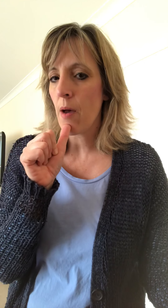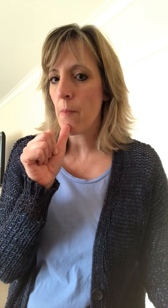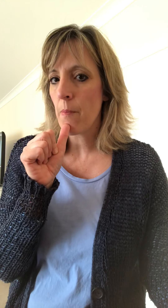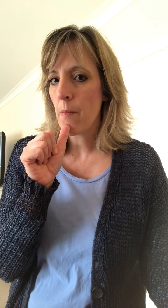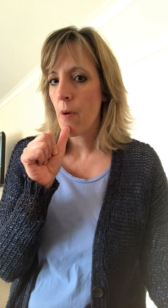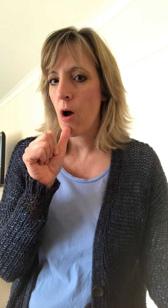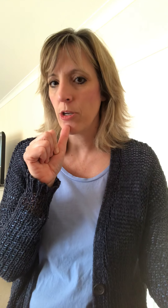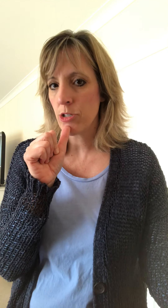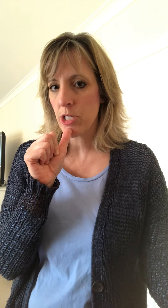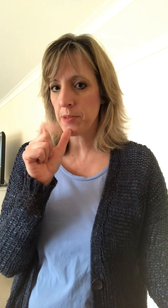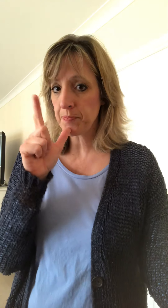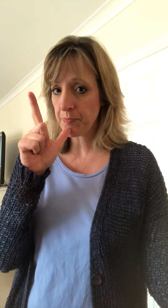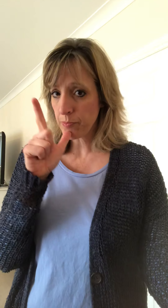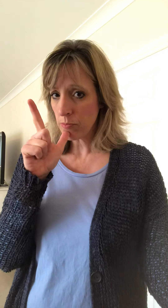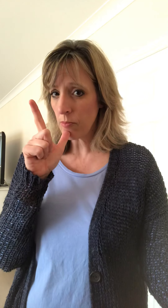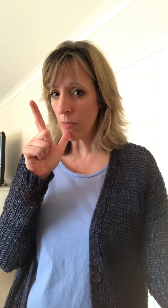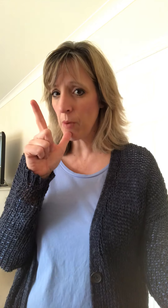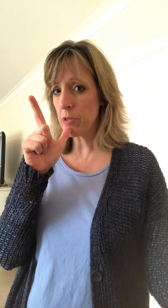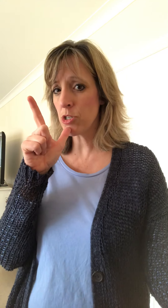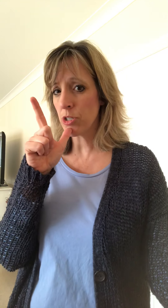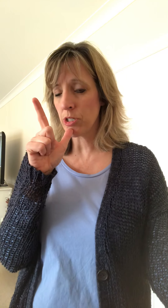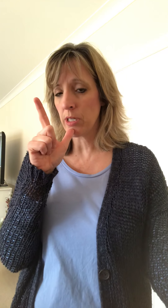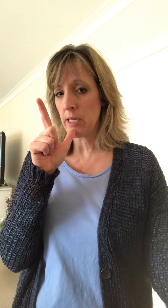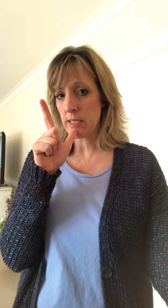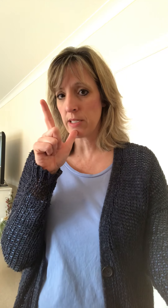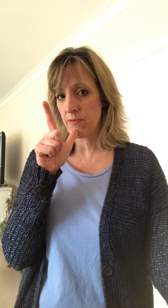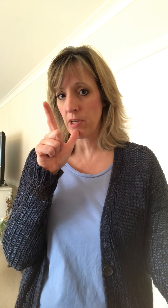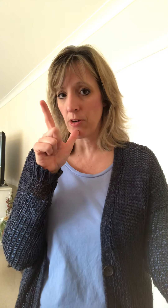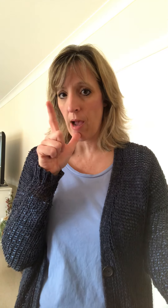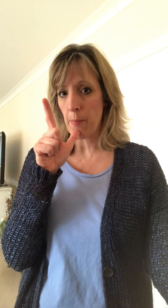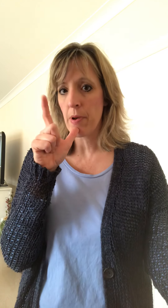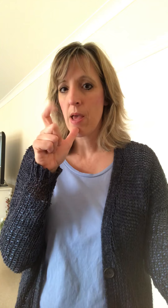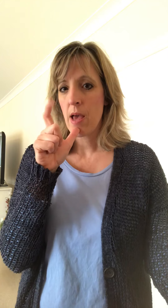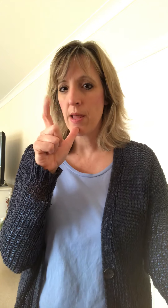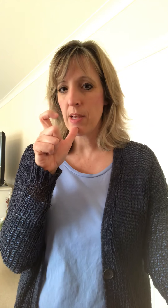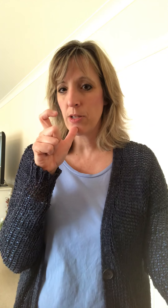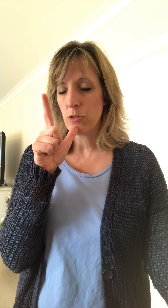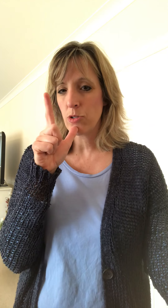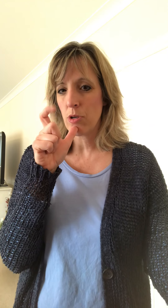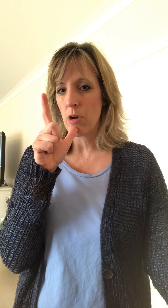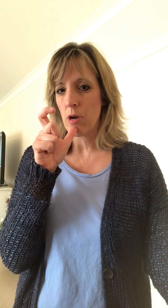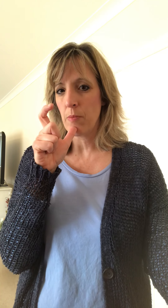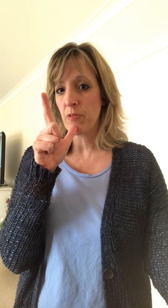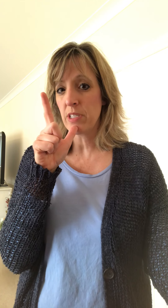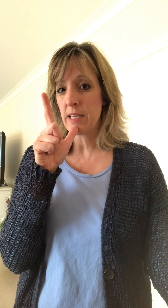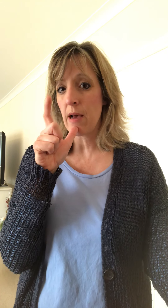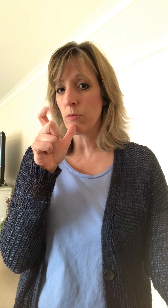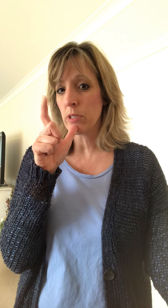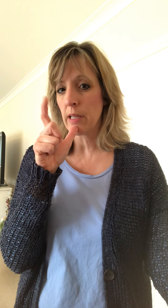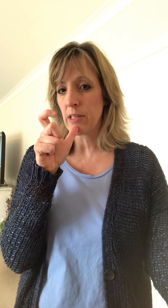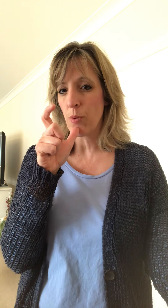thumb on your chin, put your index finger up, and then you move it down like